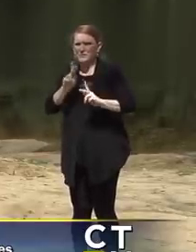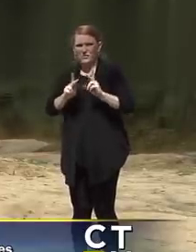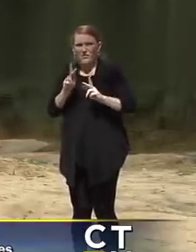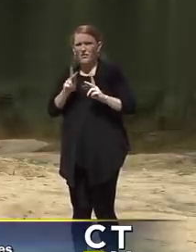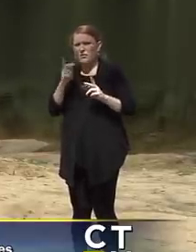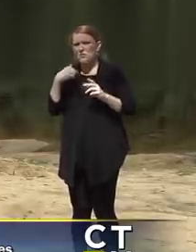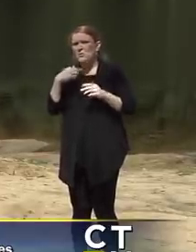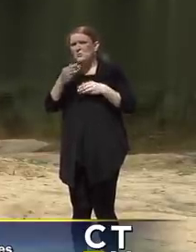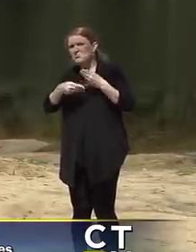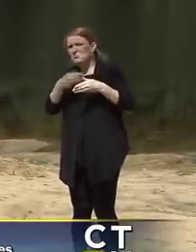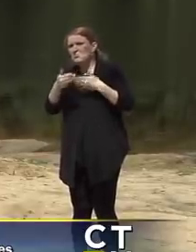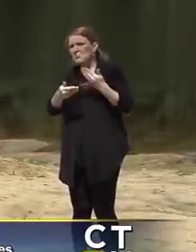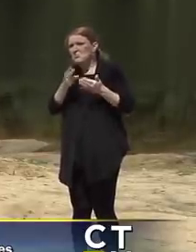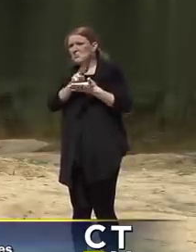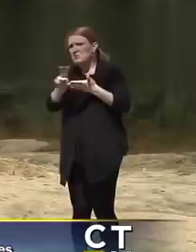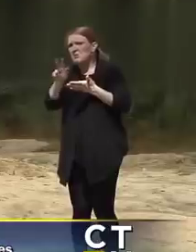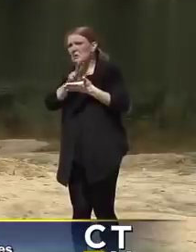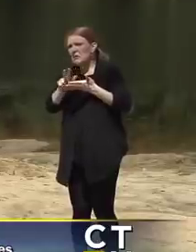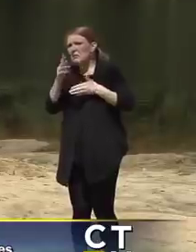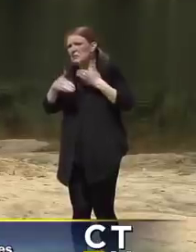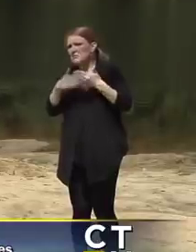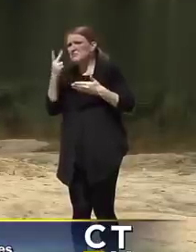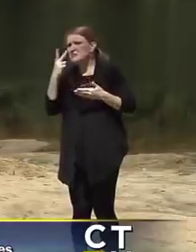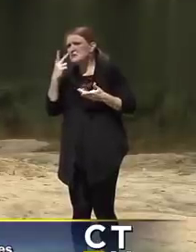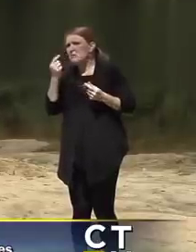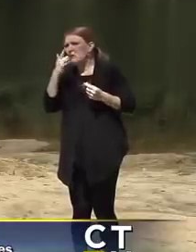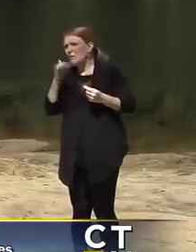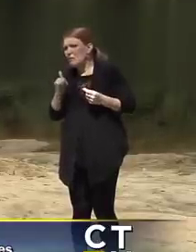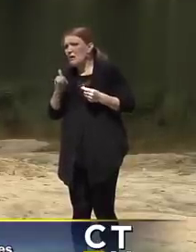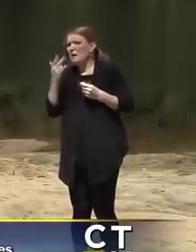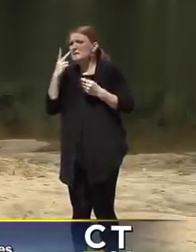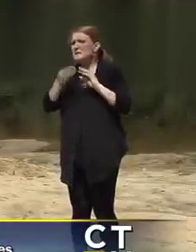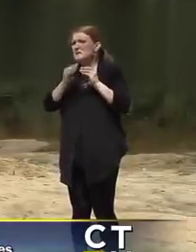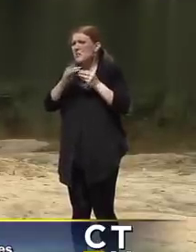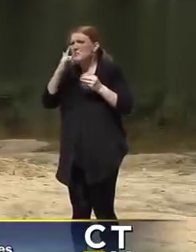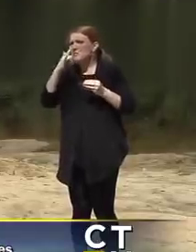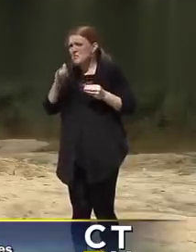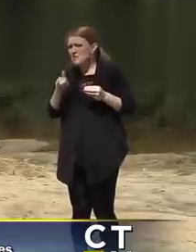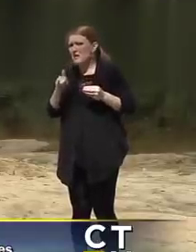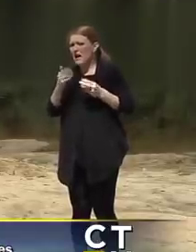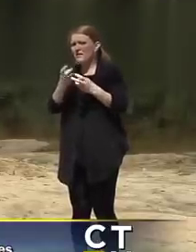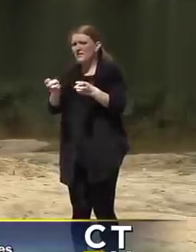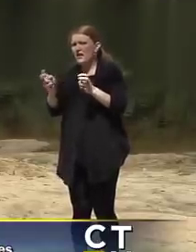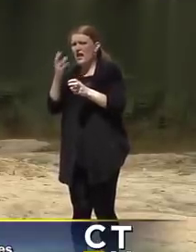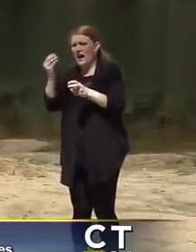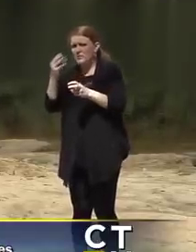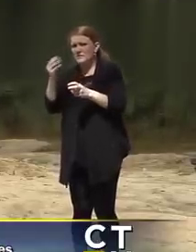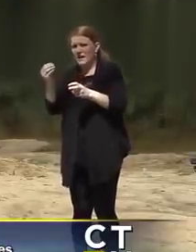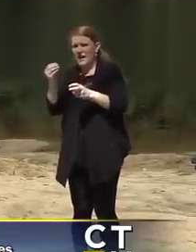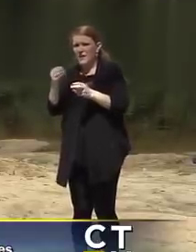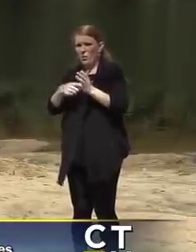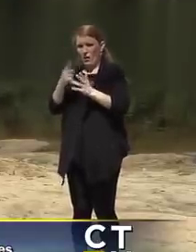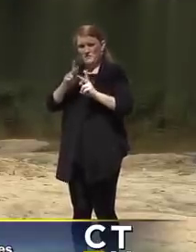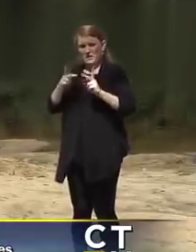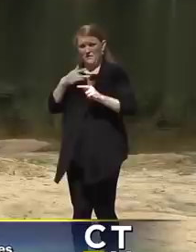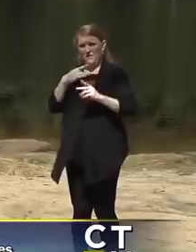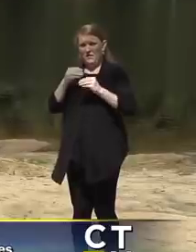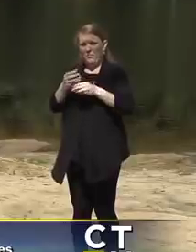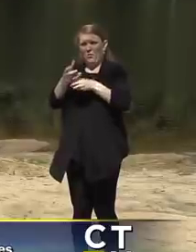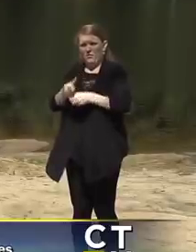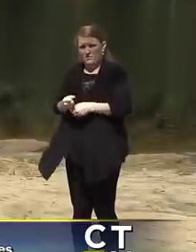of the consumer and give people a sense that it's safe to go inside. I'm not keeping people out. I think a lot of consumers don't want to eat inside right